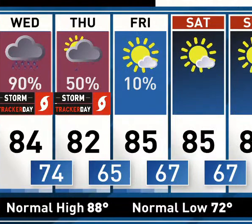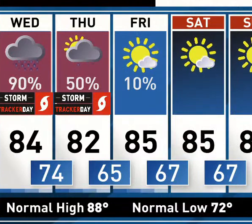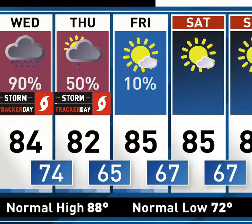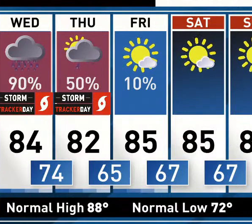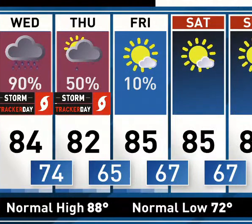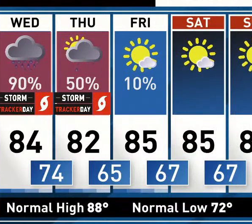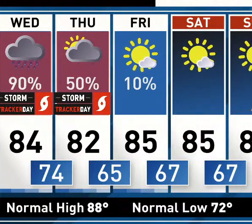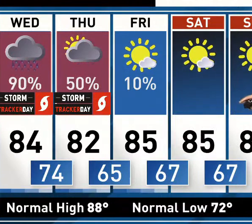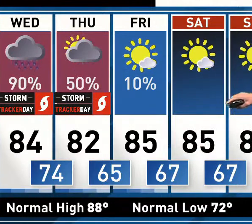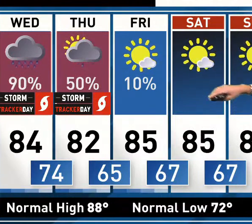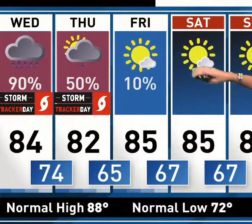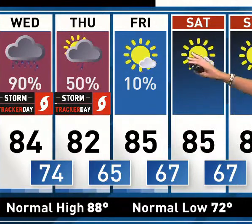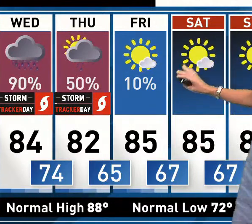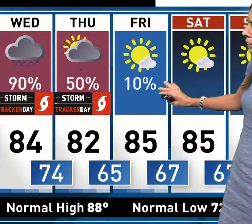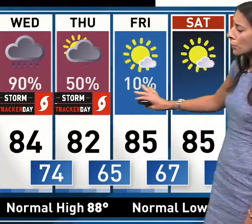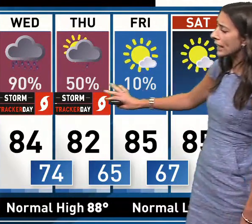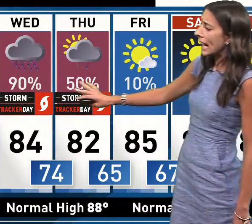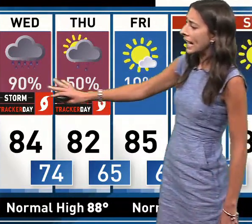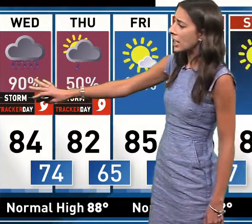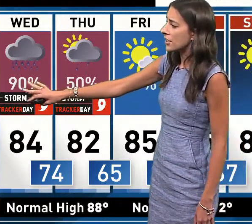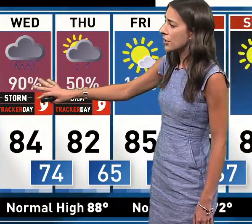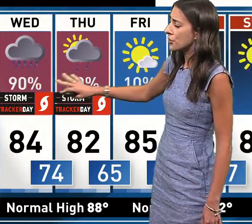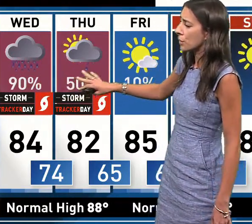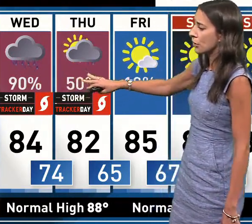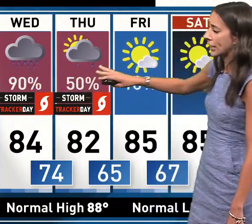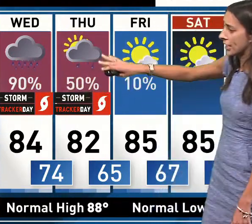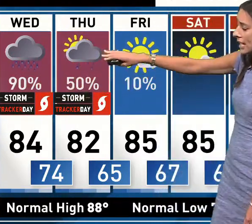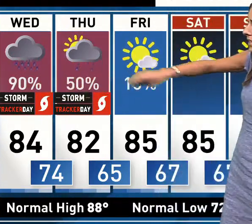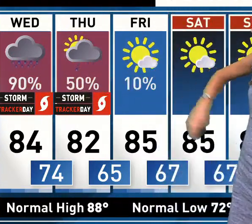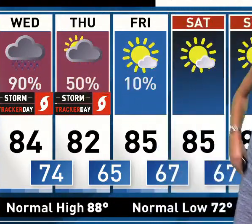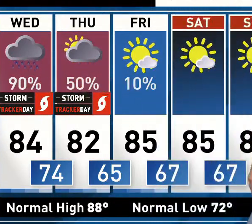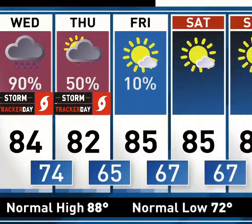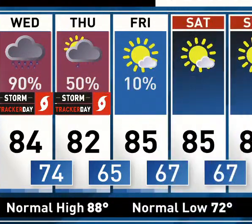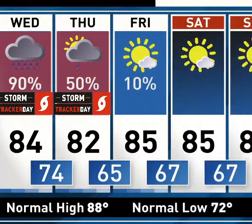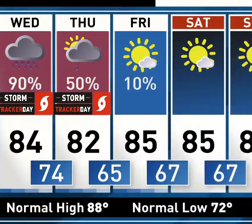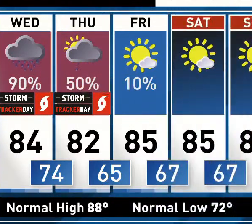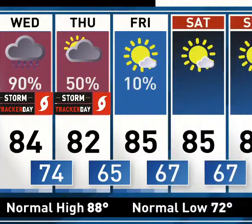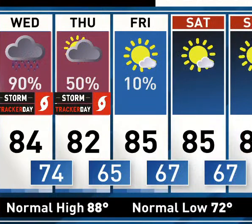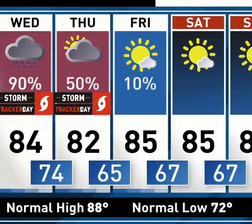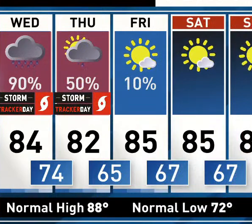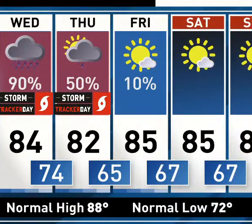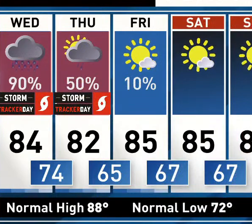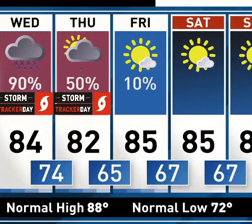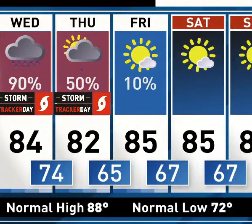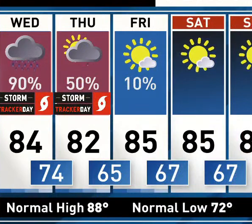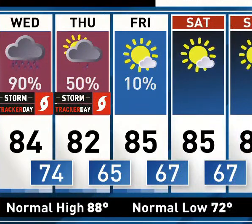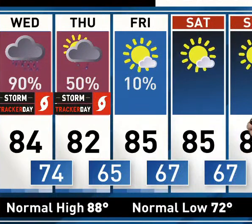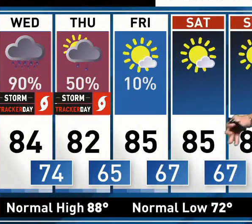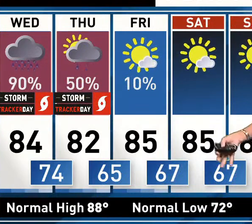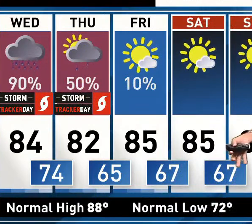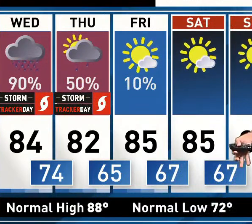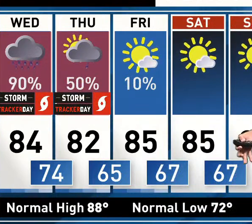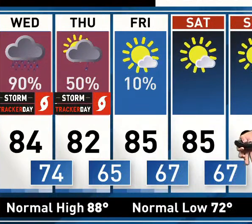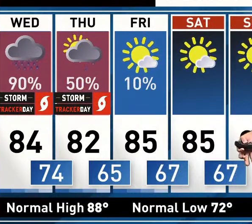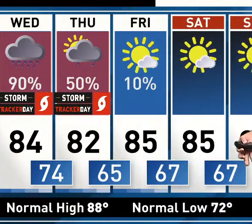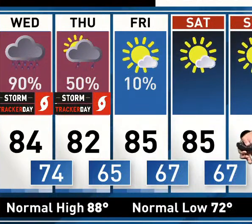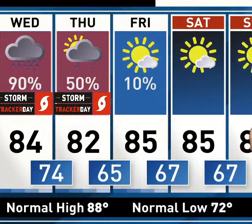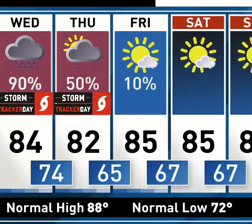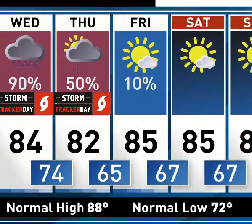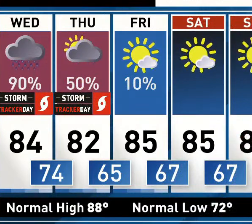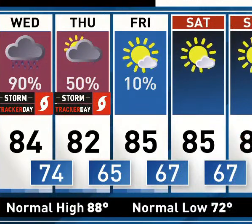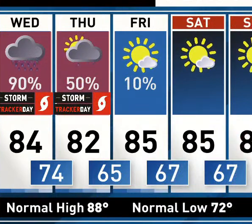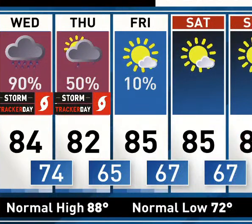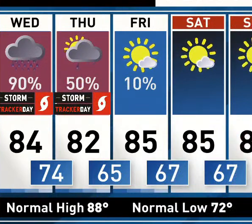be beautiful afterwards. So we're going to hang on to those storm tracker days today and tomorrow as that storm continues to pass